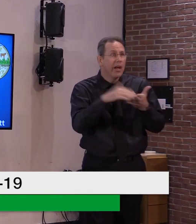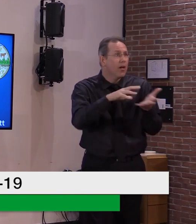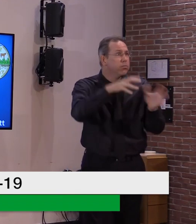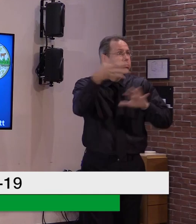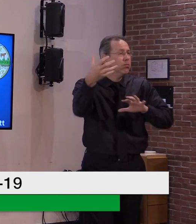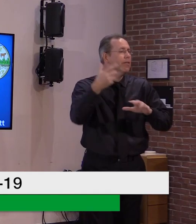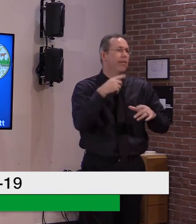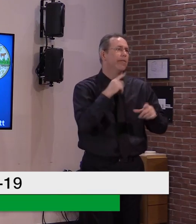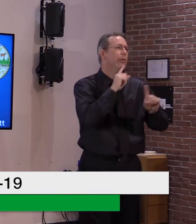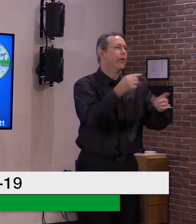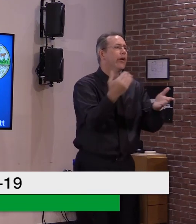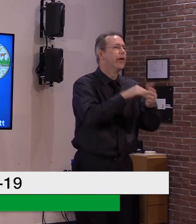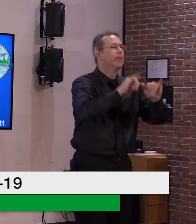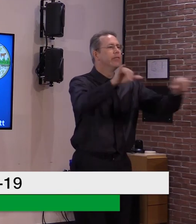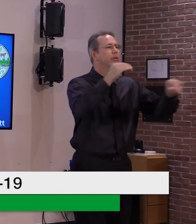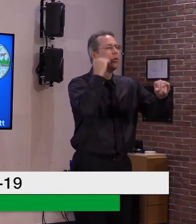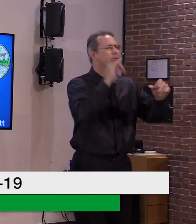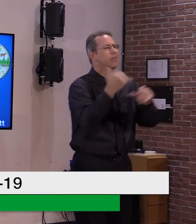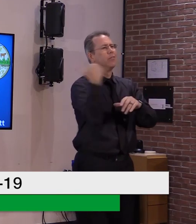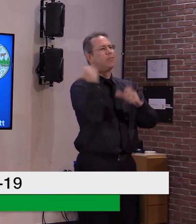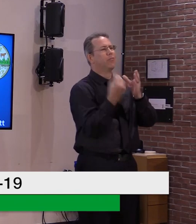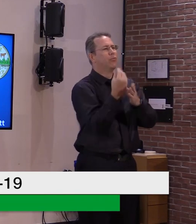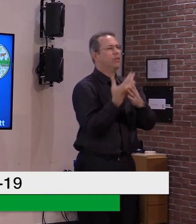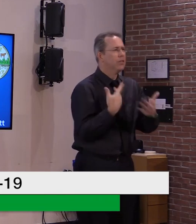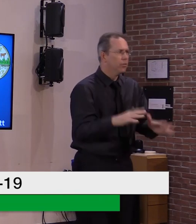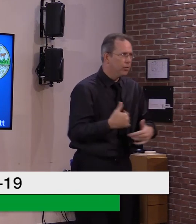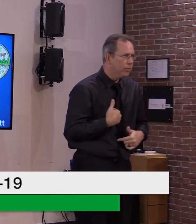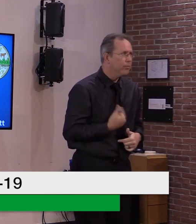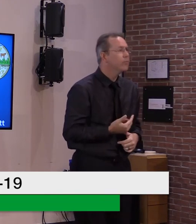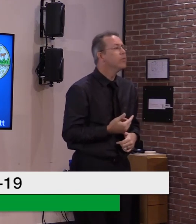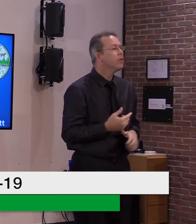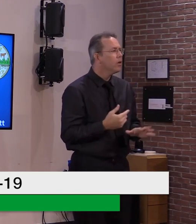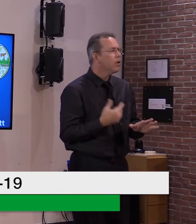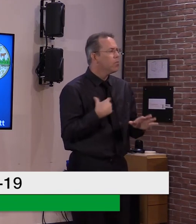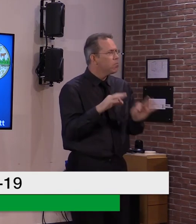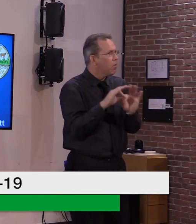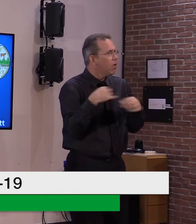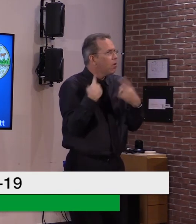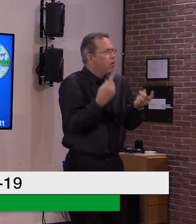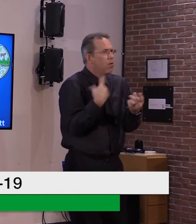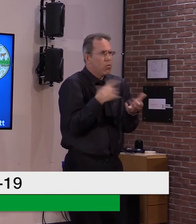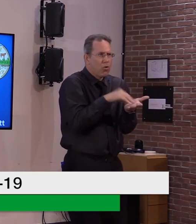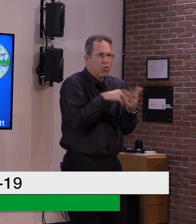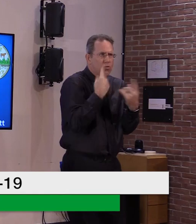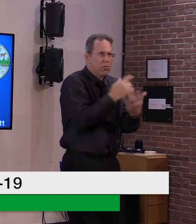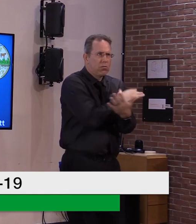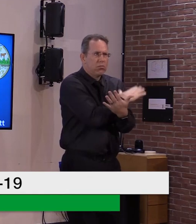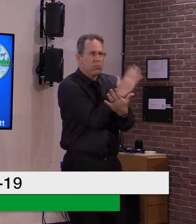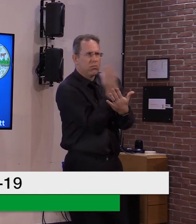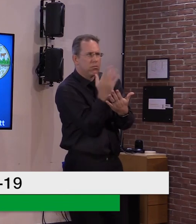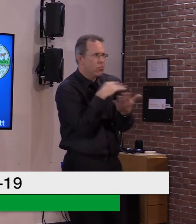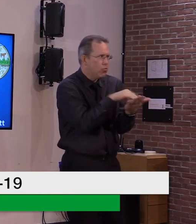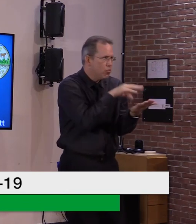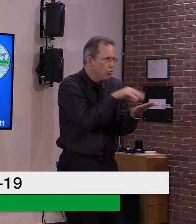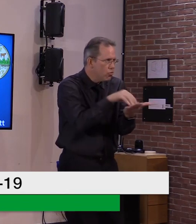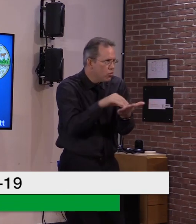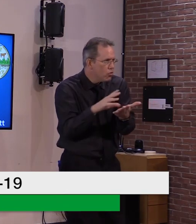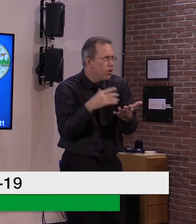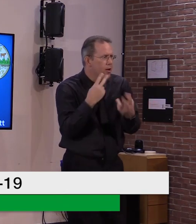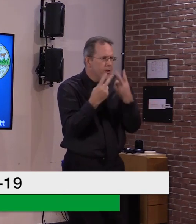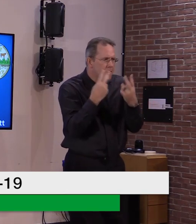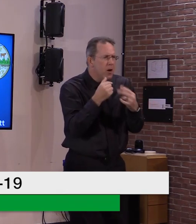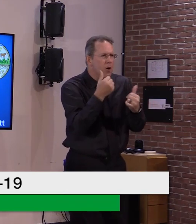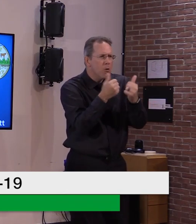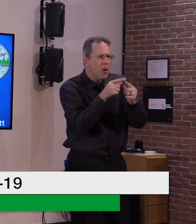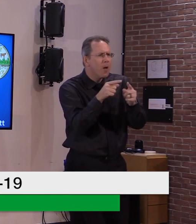necessary but again we've learned a lot uh since uh day one and uh we'll do uh whatever we can to effectively